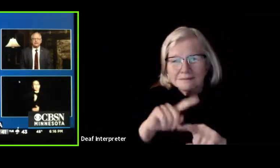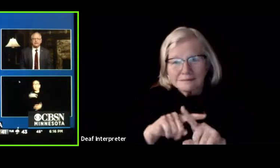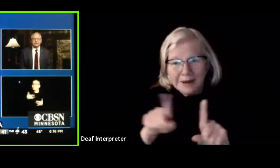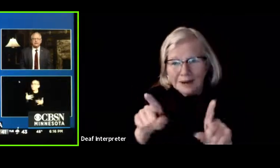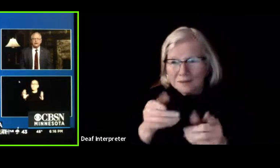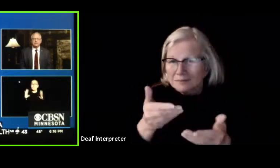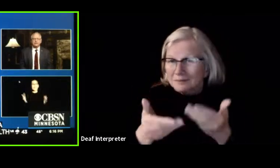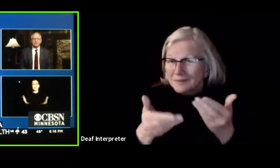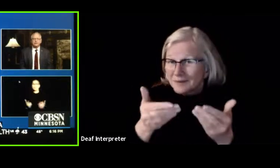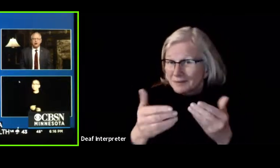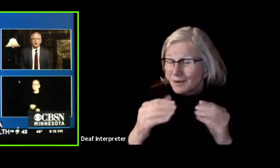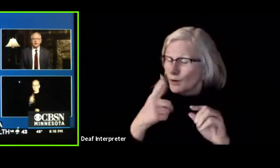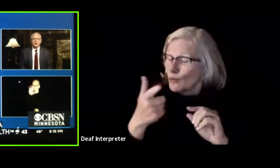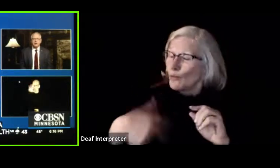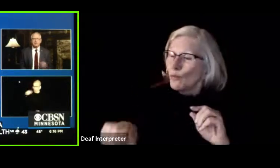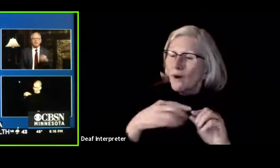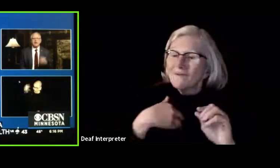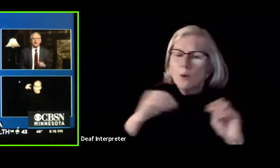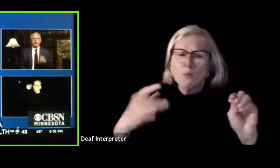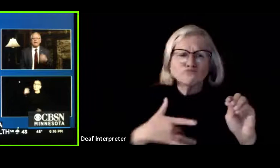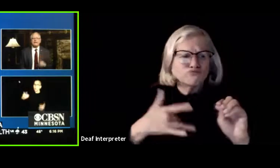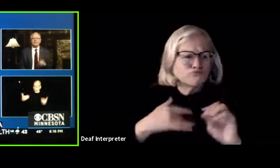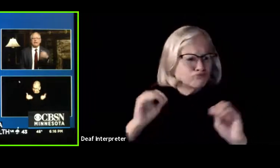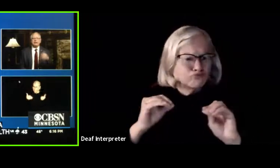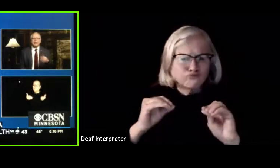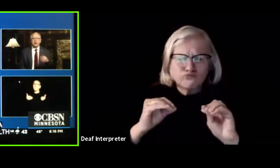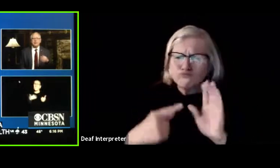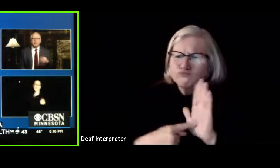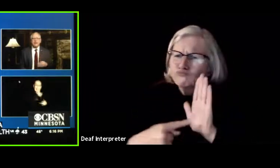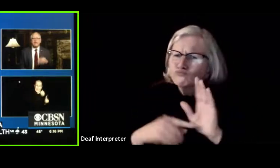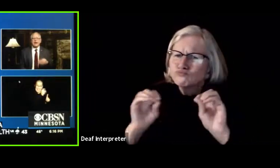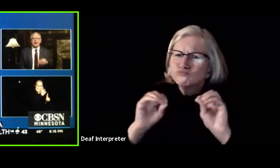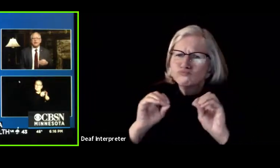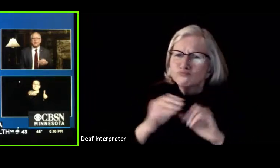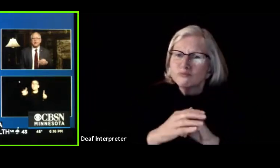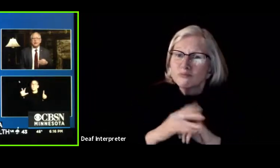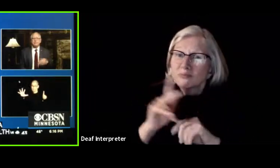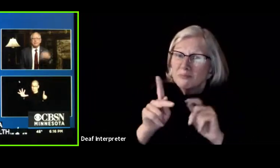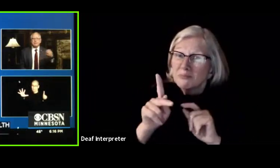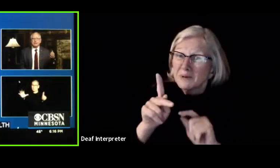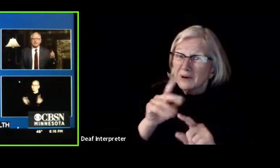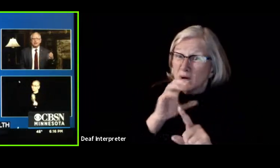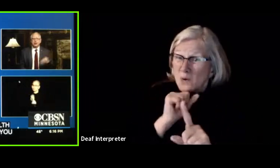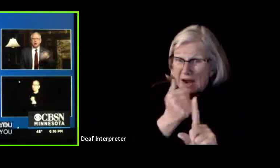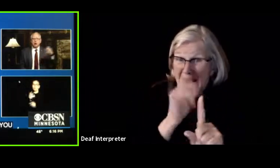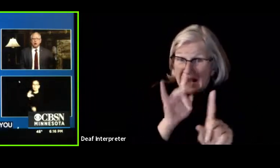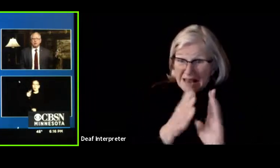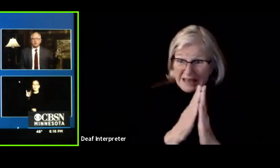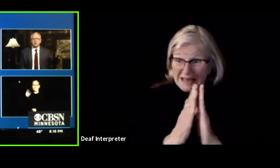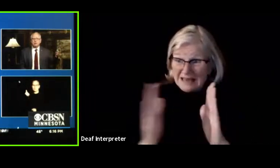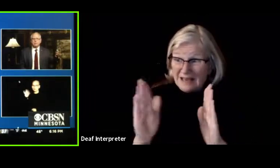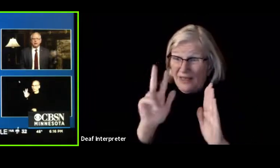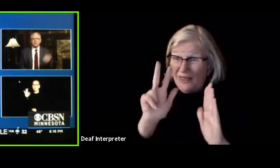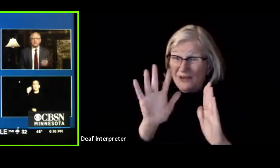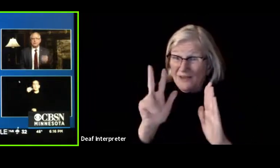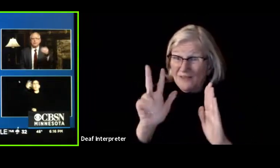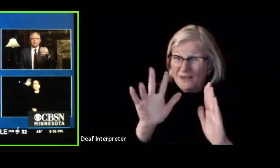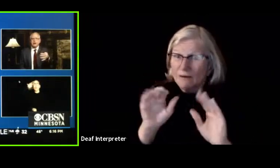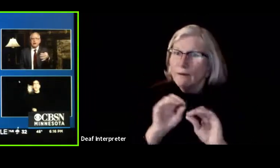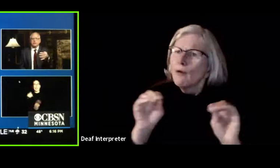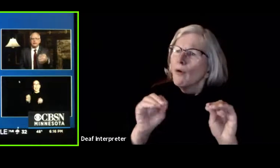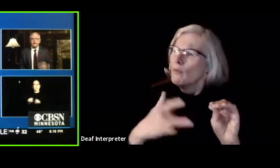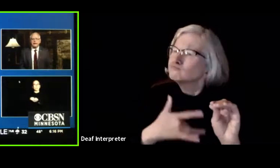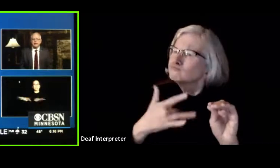18 to 35-year-olds are, but they are giving it to others. And that other may be a teacher, a long-term care provider, someone